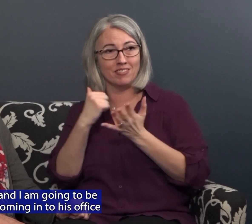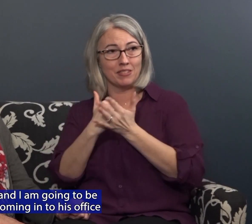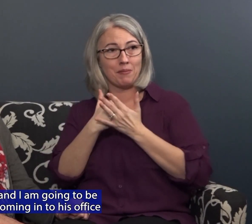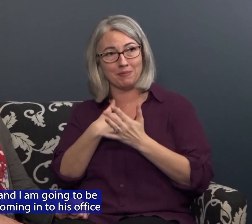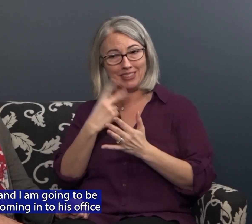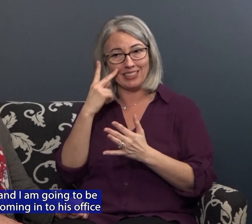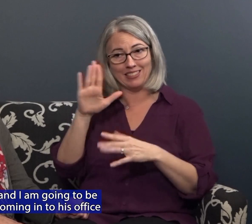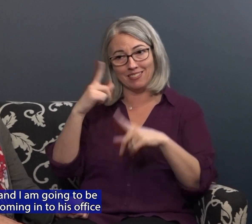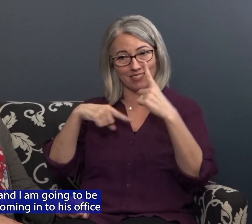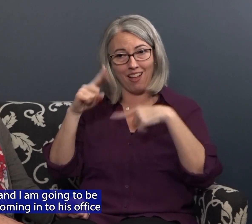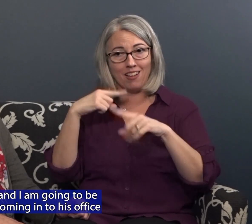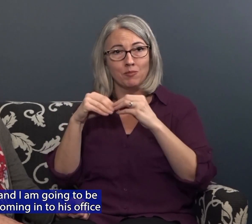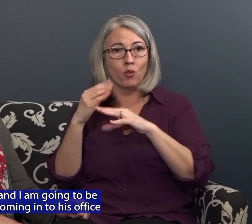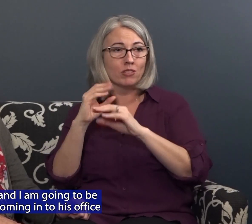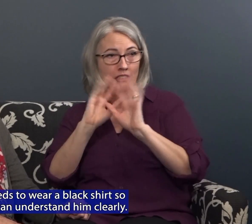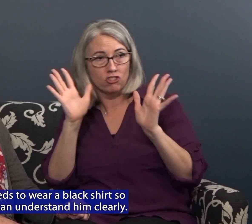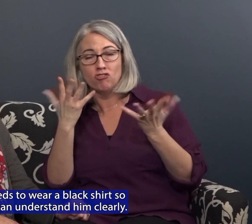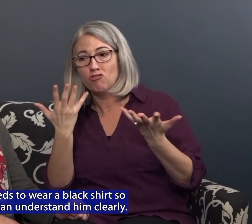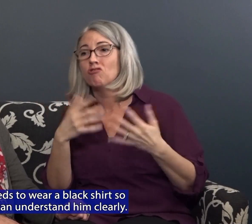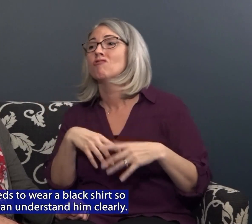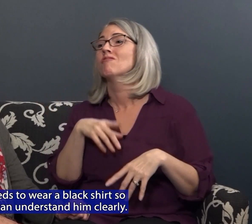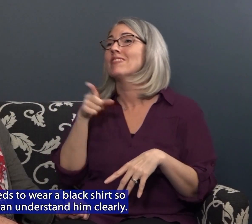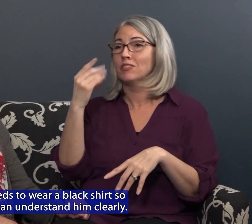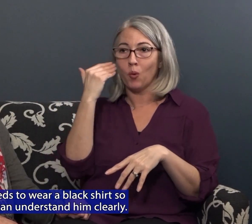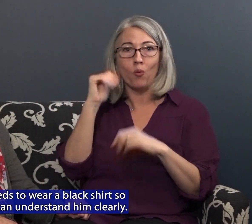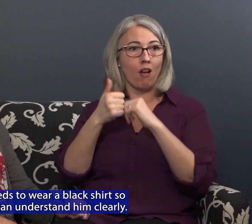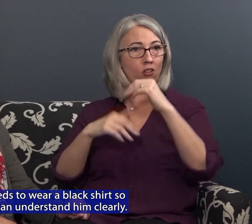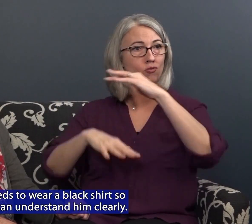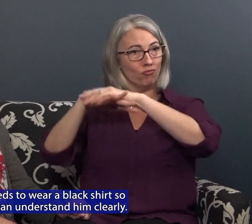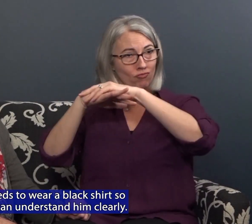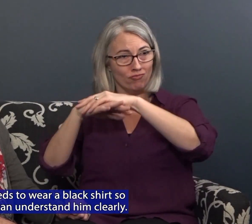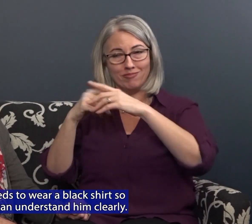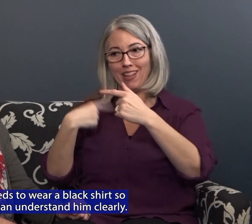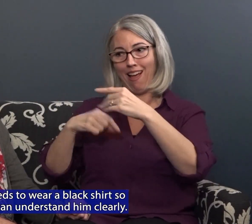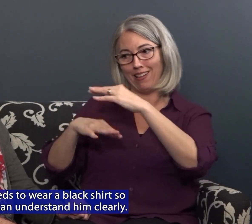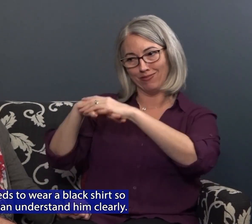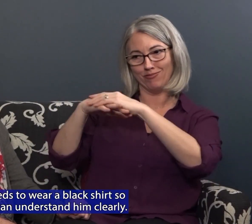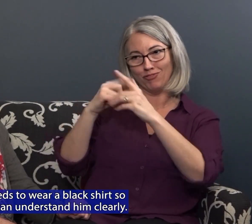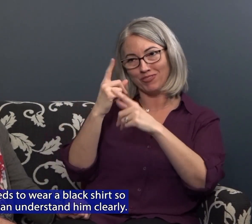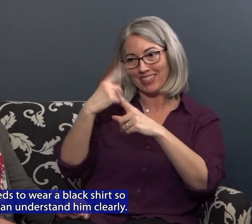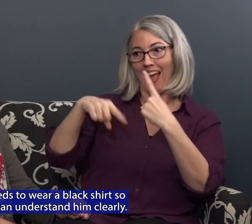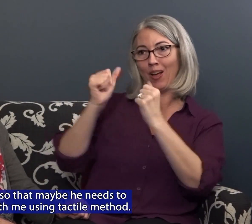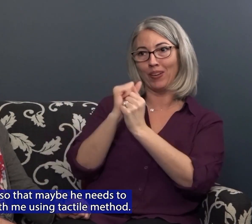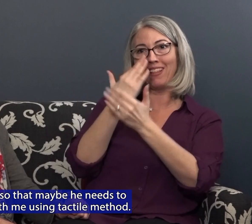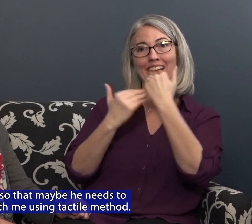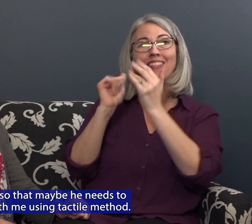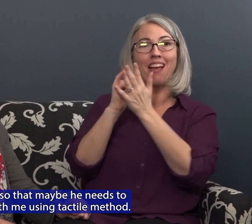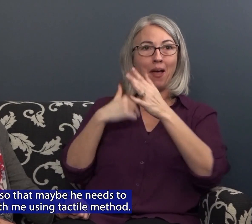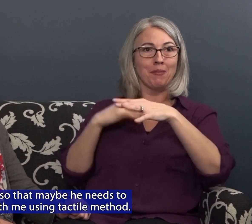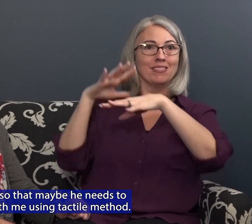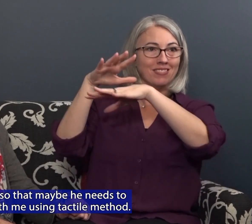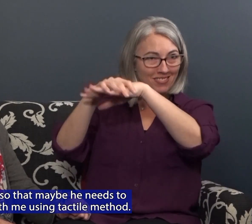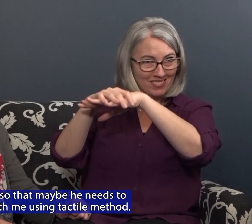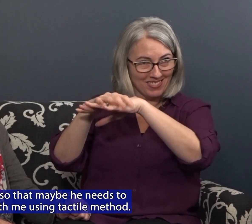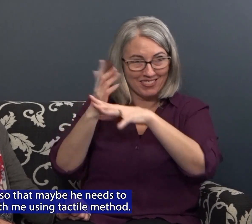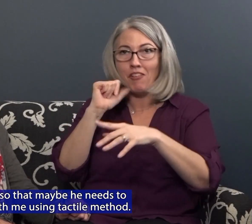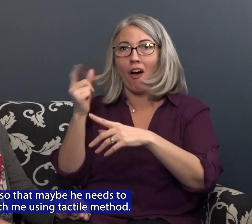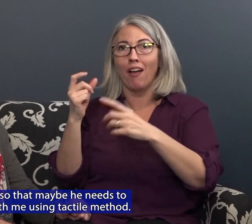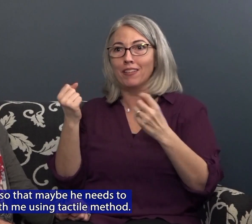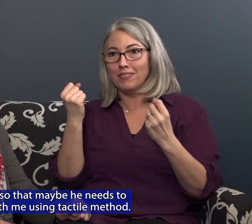going to be coming into his office, he needs to wear a black shirt so that I can understand him clearly. And also that maybe he needs to sign with me